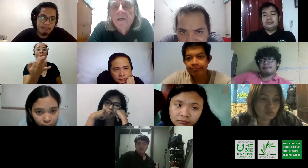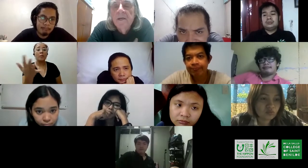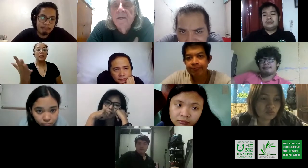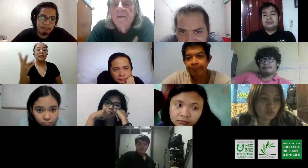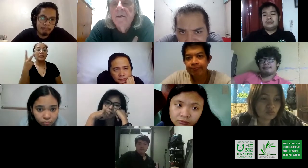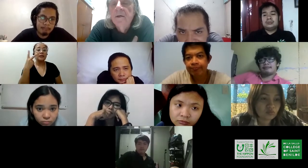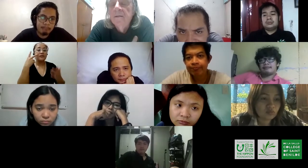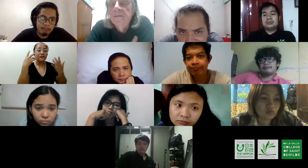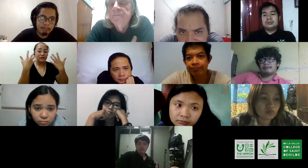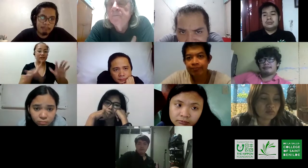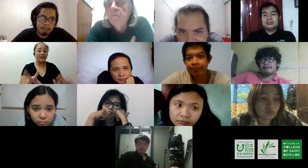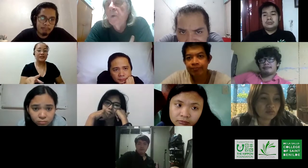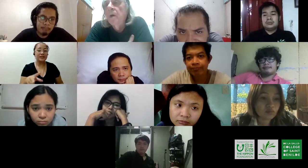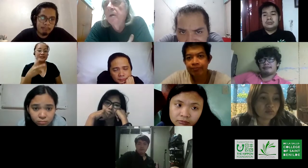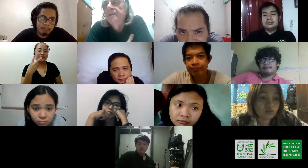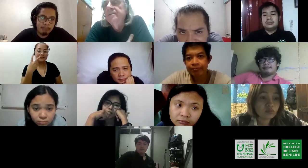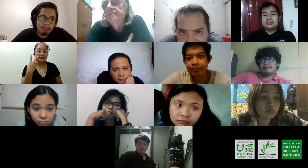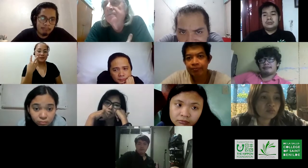seen the